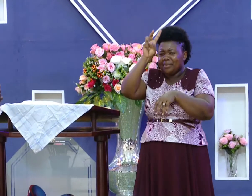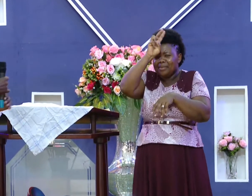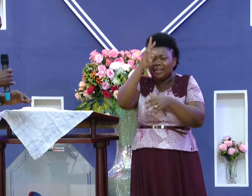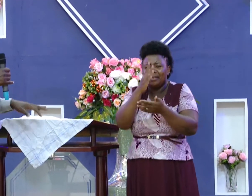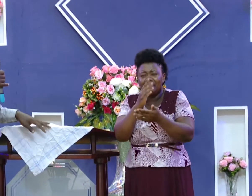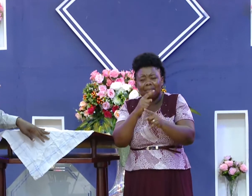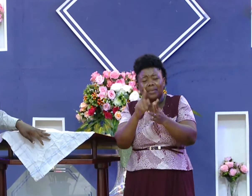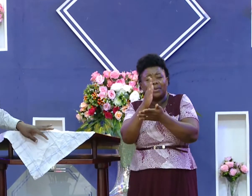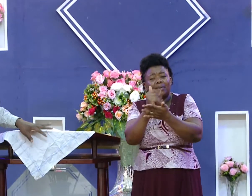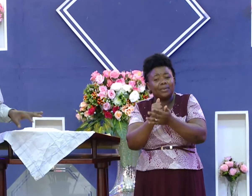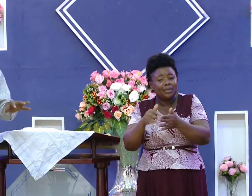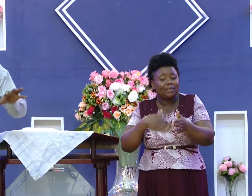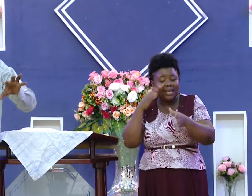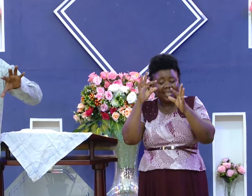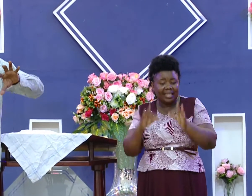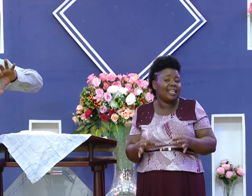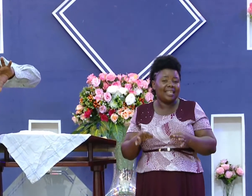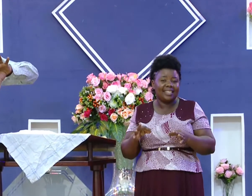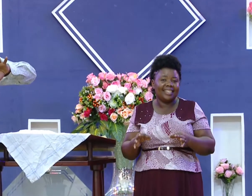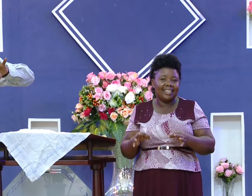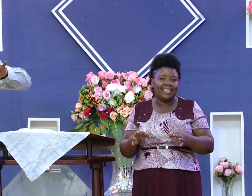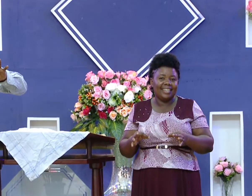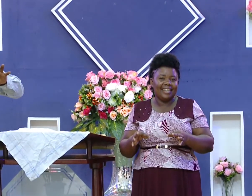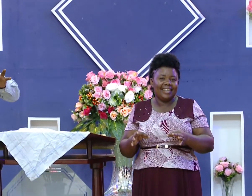Now, on my thing, she's still speaking again as part of the